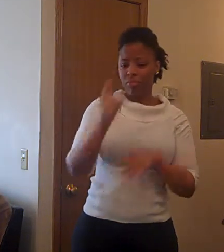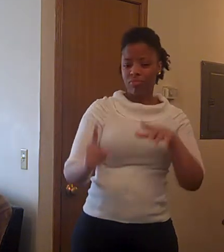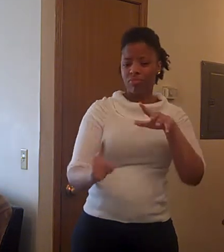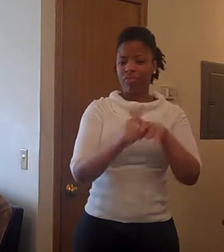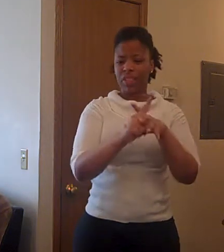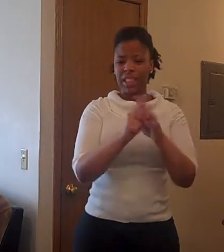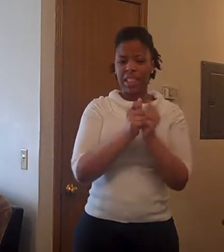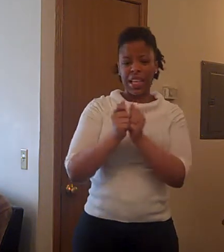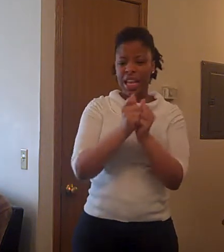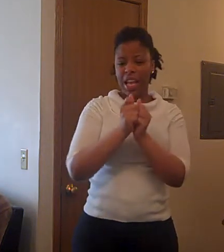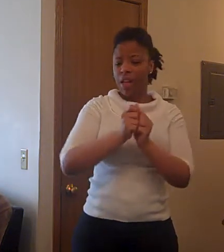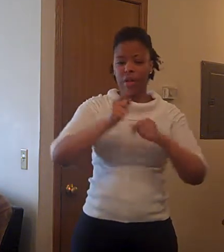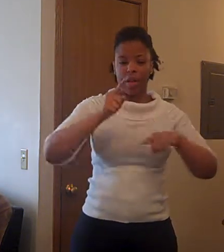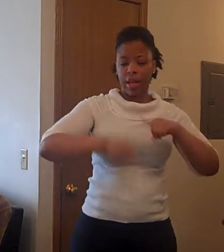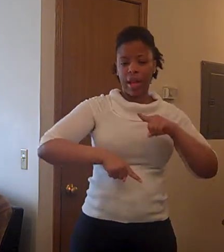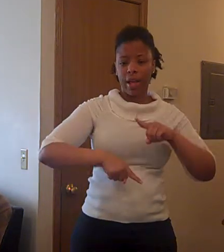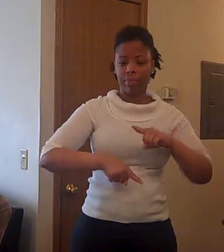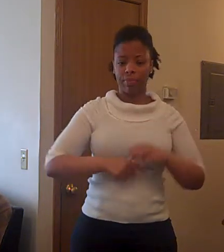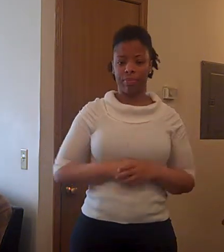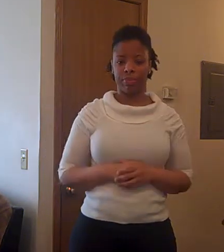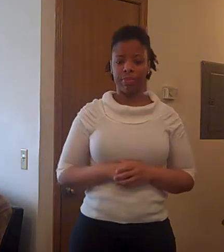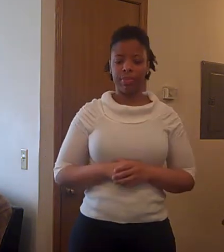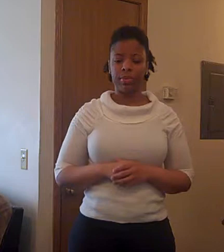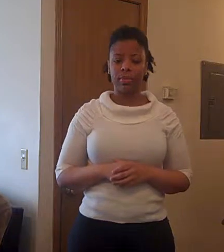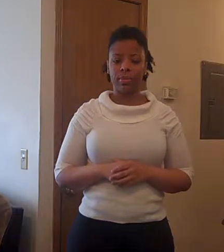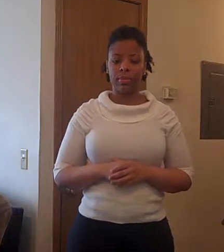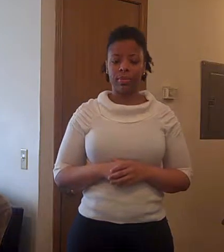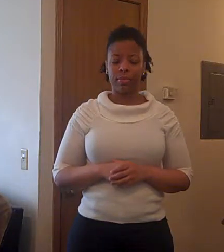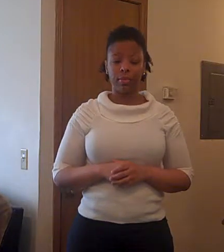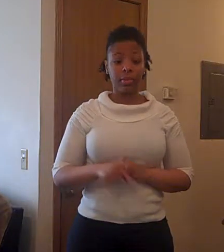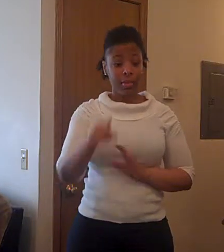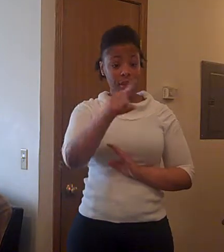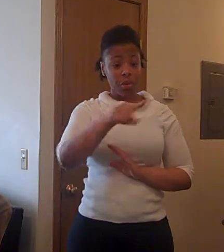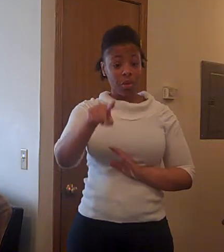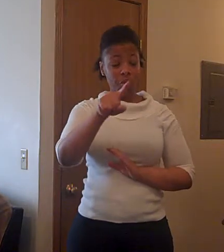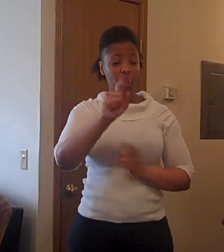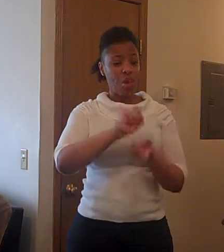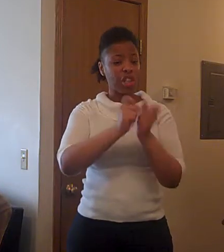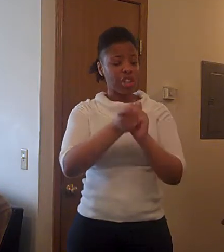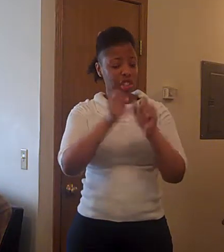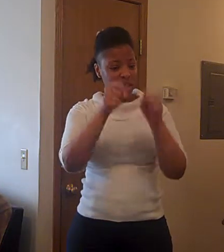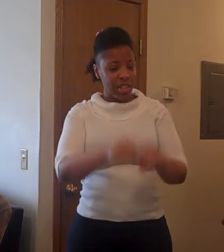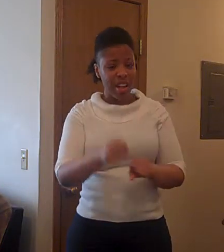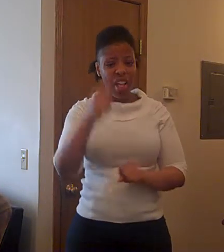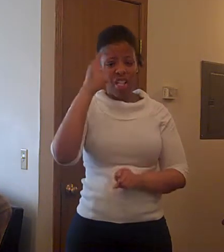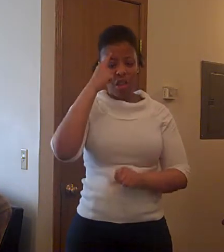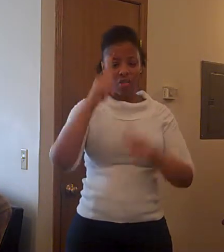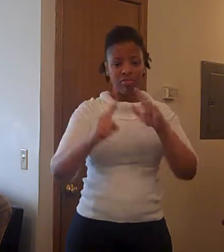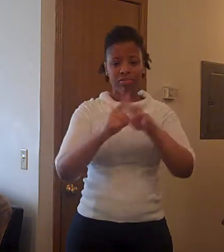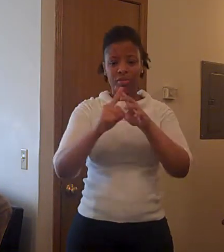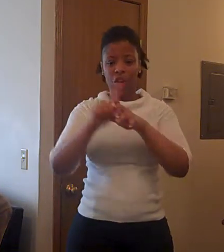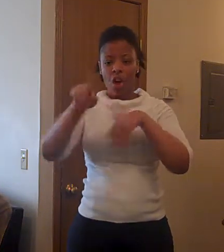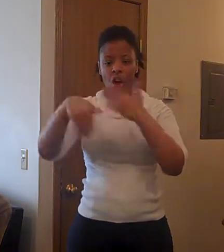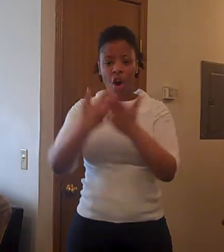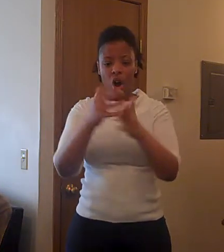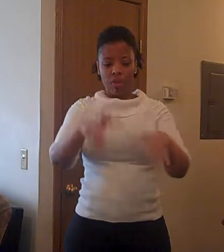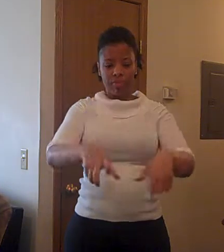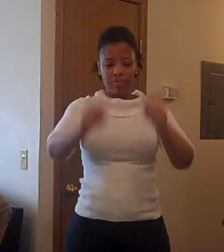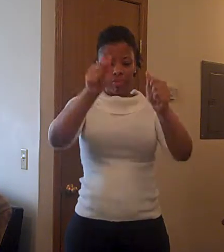detoxed memory, and you can constantly change through bringing all your thoughts into captivity. You can change that detox memory, and you can change it within 4